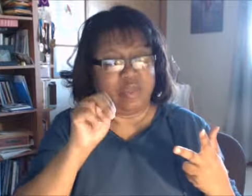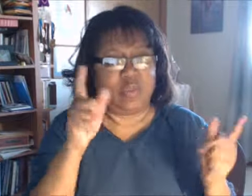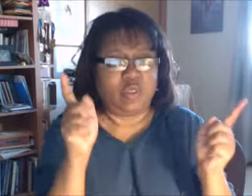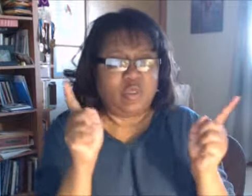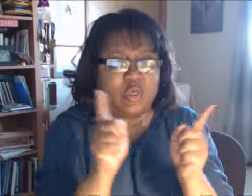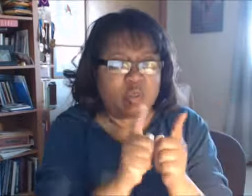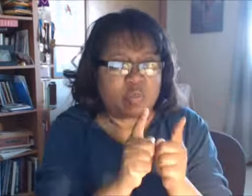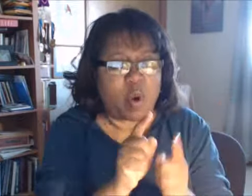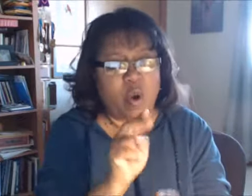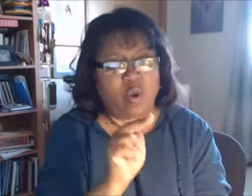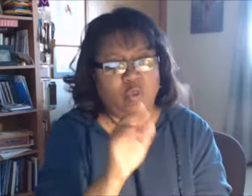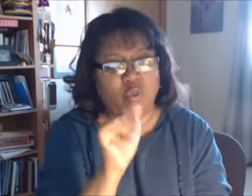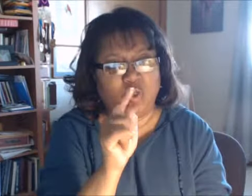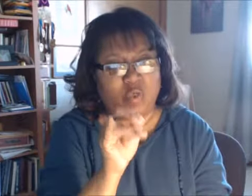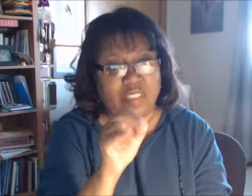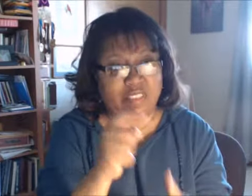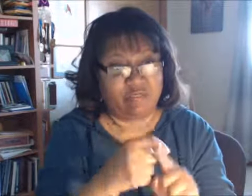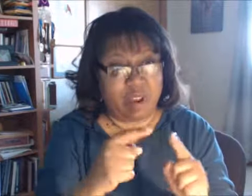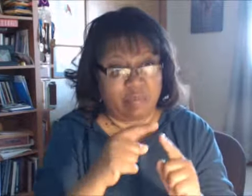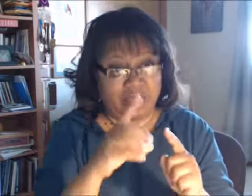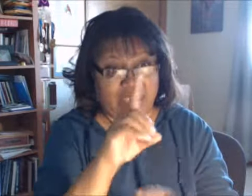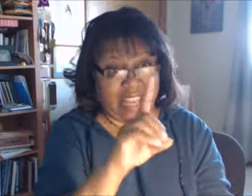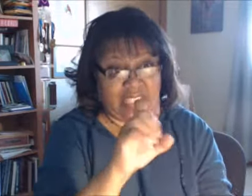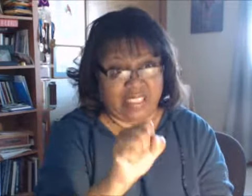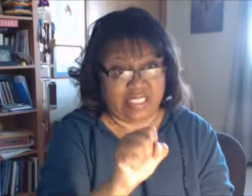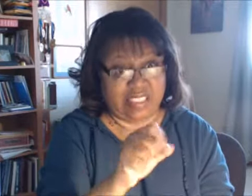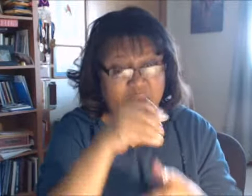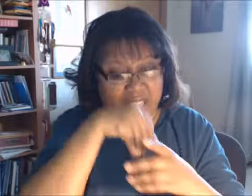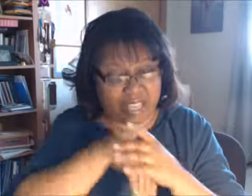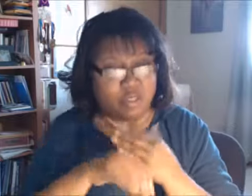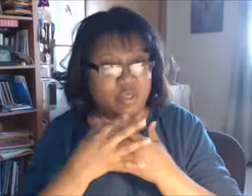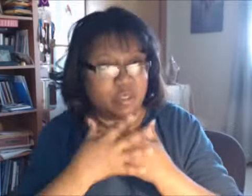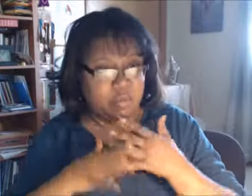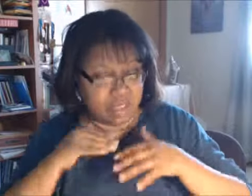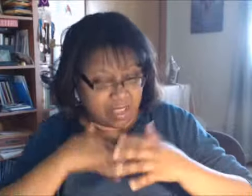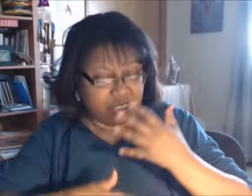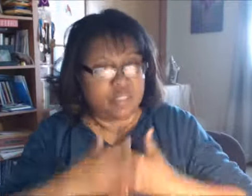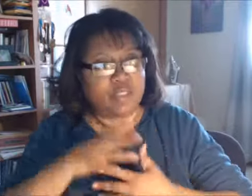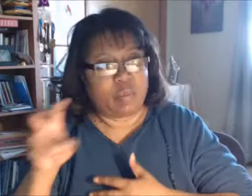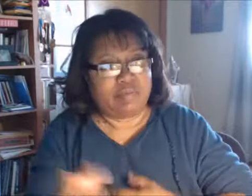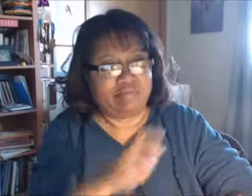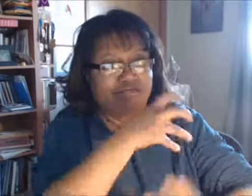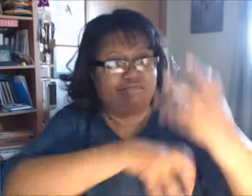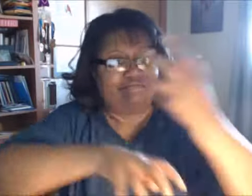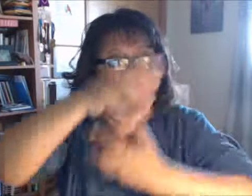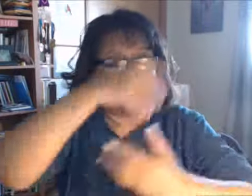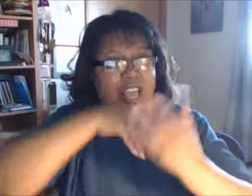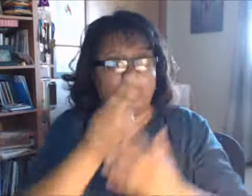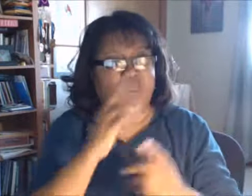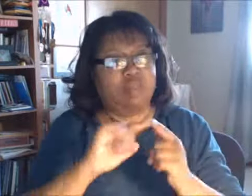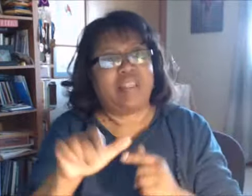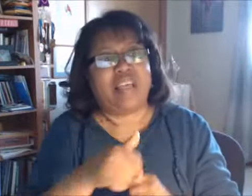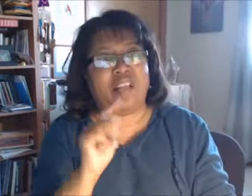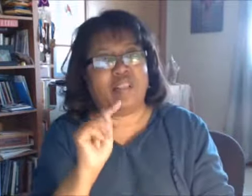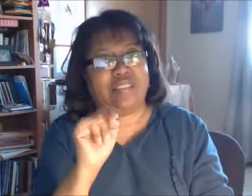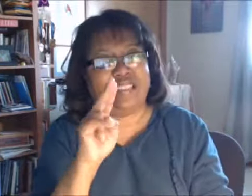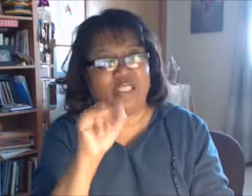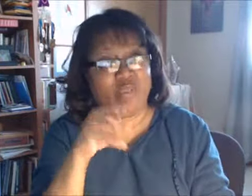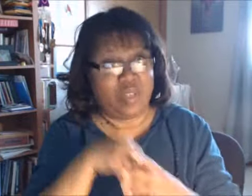nutrients from the digestive system actually into the bloodstream so they can be transported and used by the other tissues in the body. And last